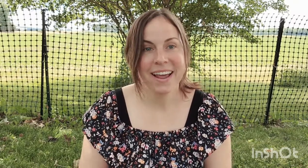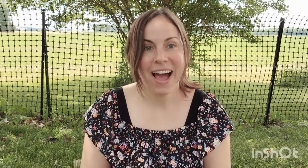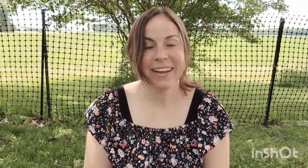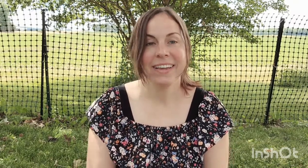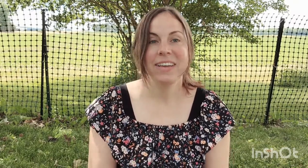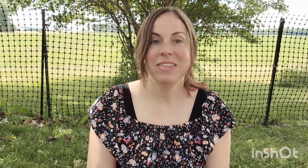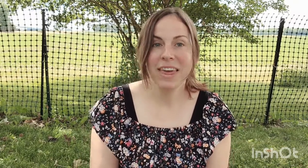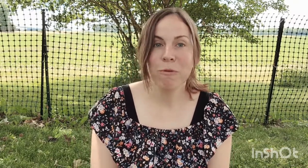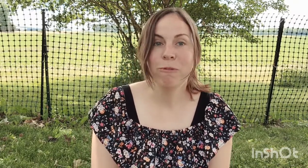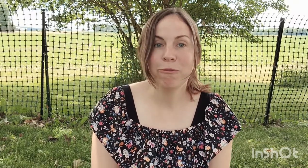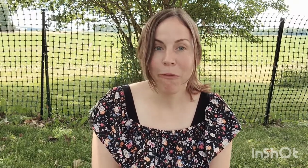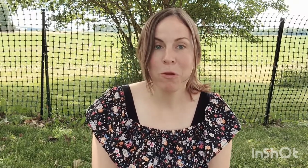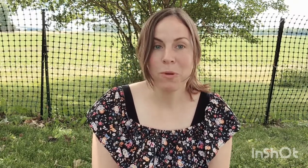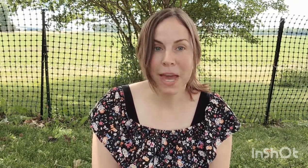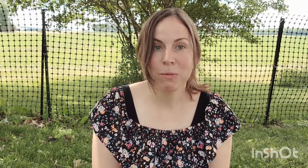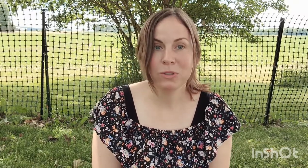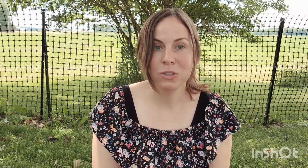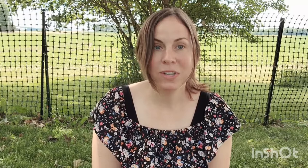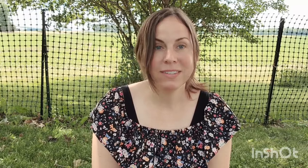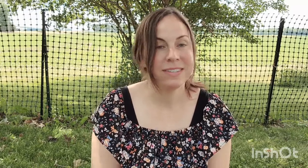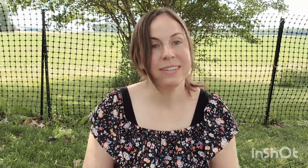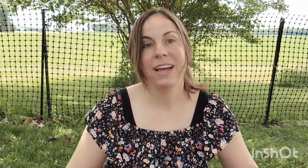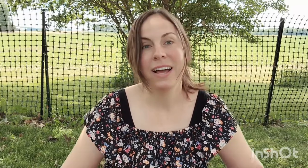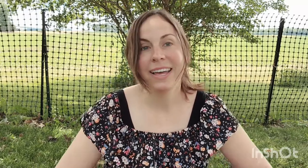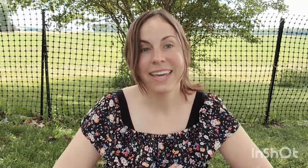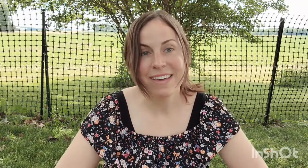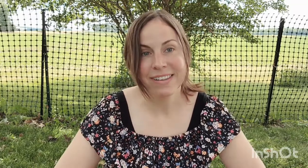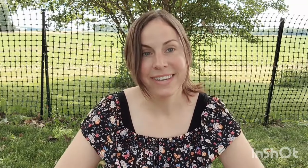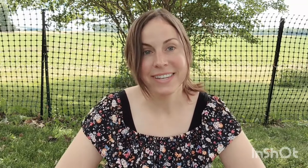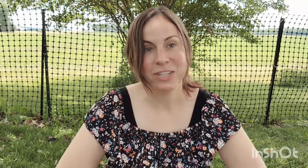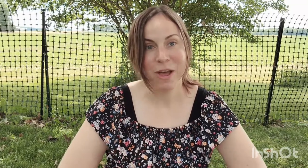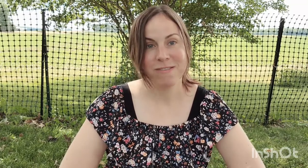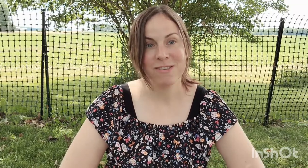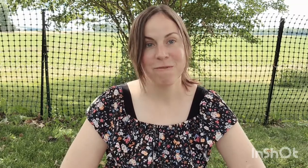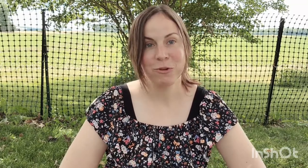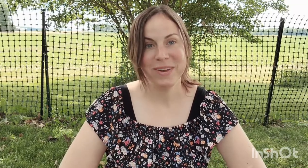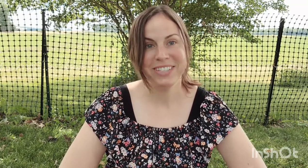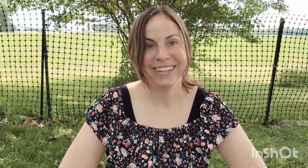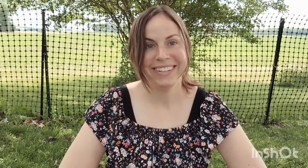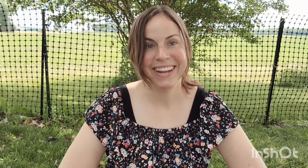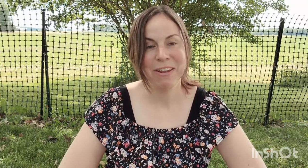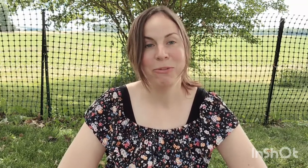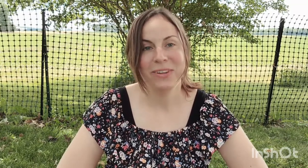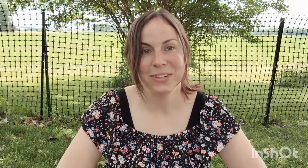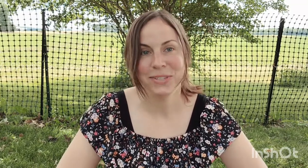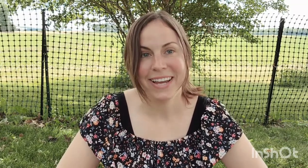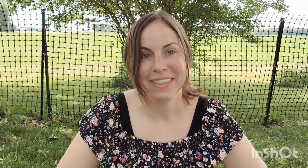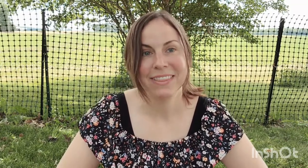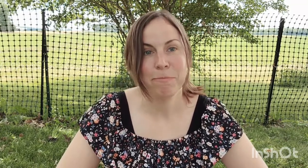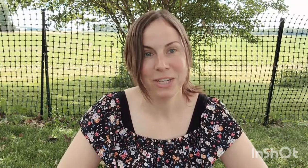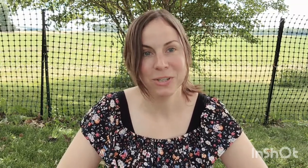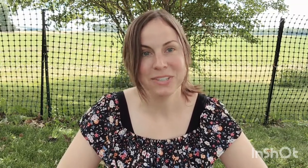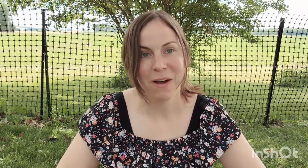7, 8, 9, they will fully be able to just easily digest this information and fully understand the pictures on their